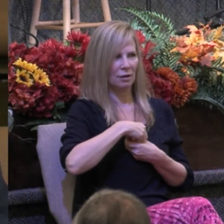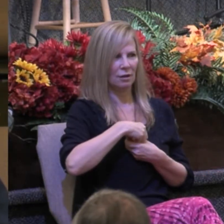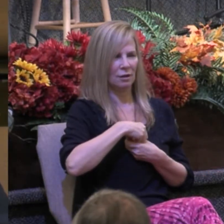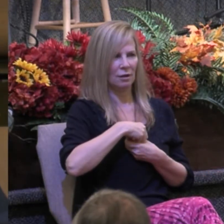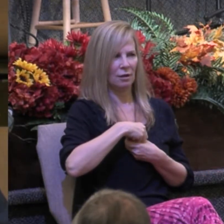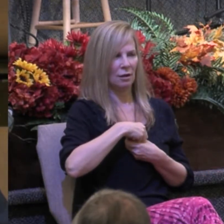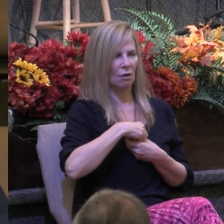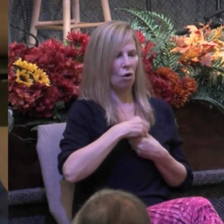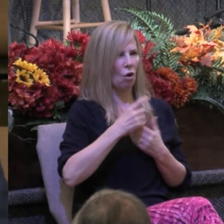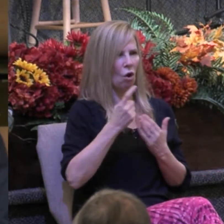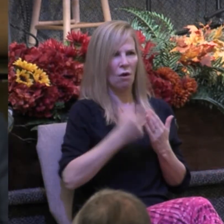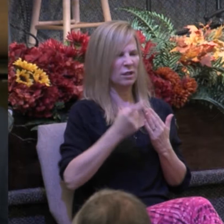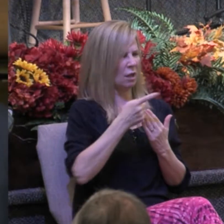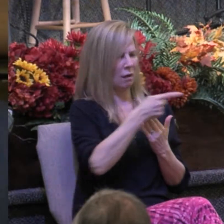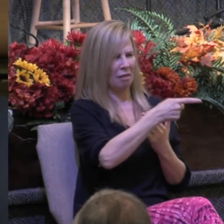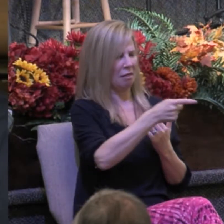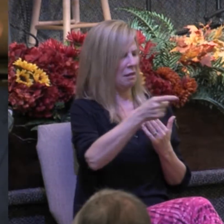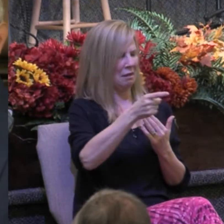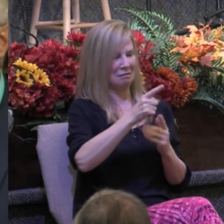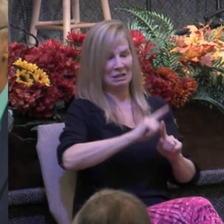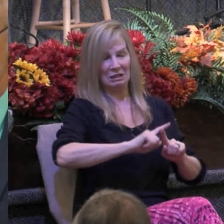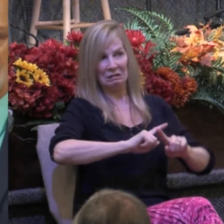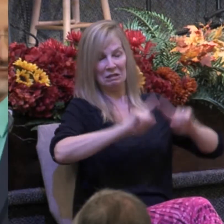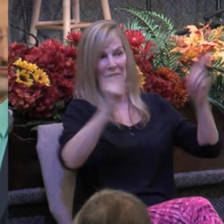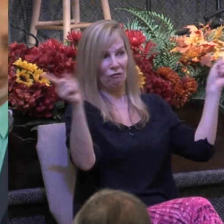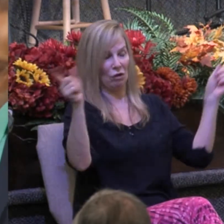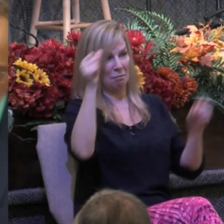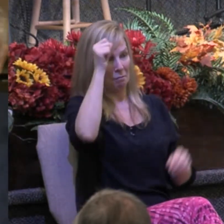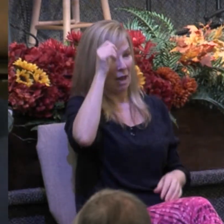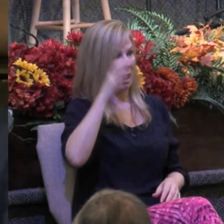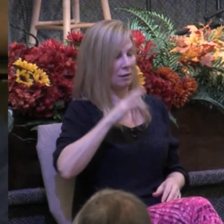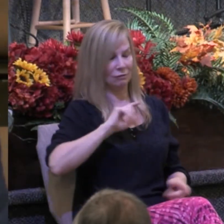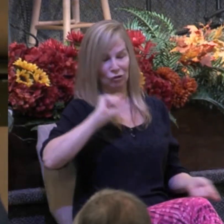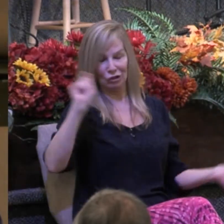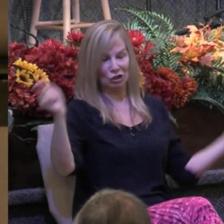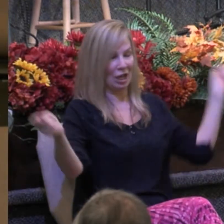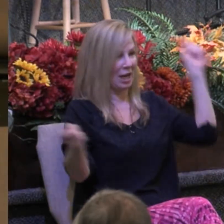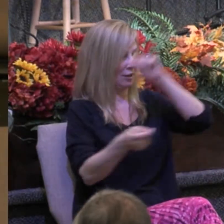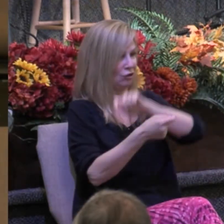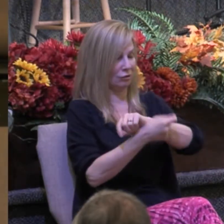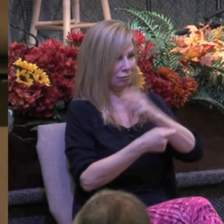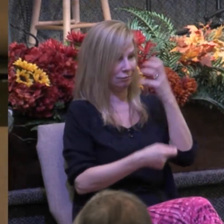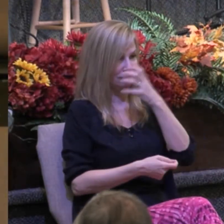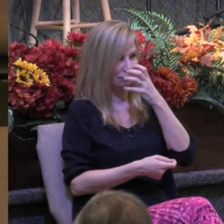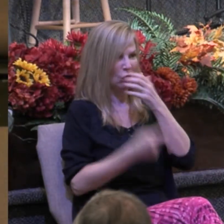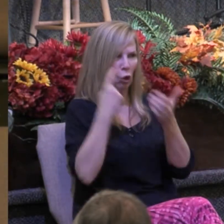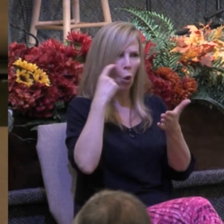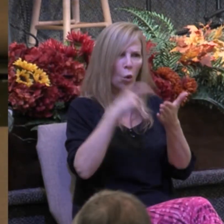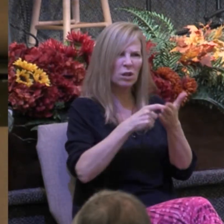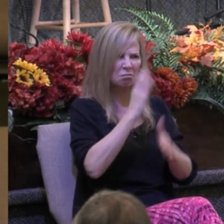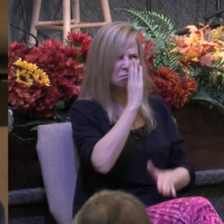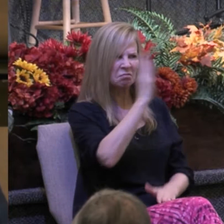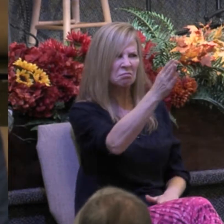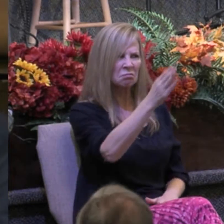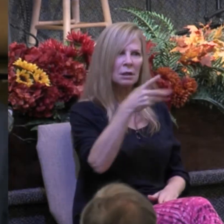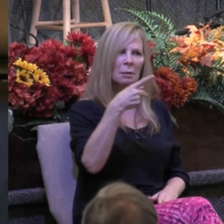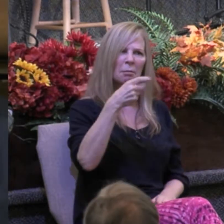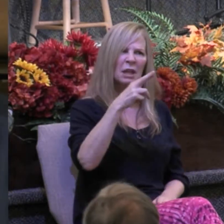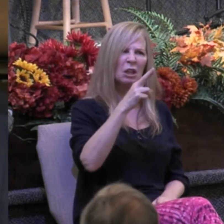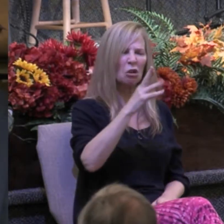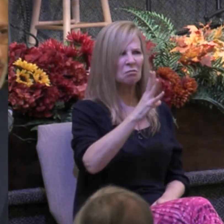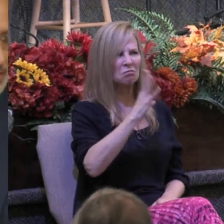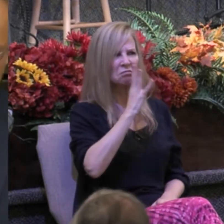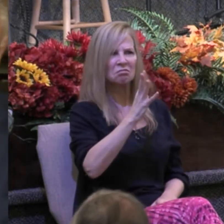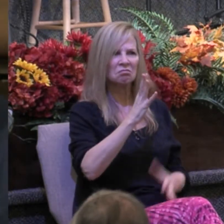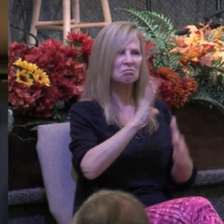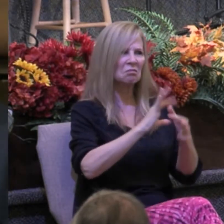them, these are completely different men. They're transformed. Notice the boldness that we see with Peter as the spokesman initially